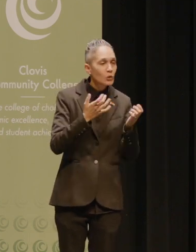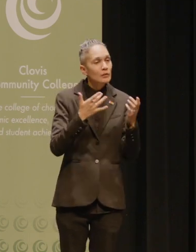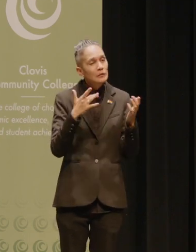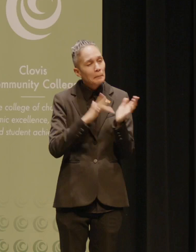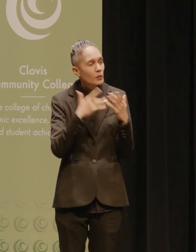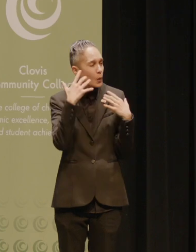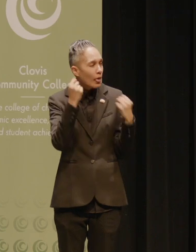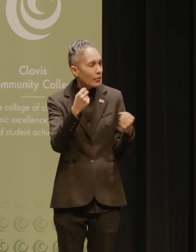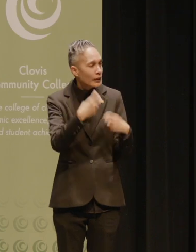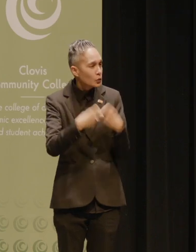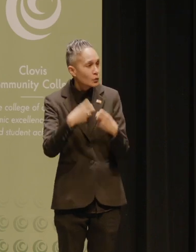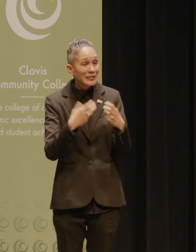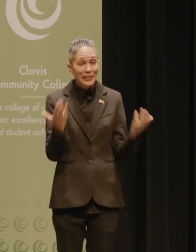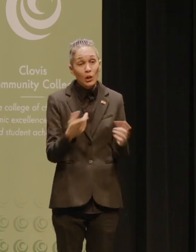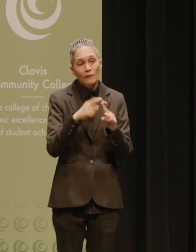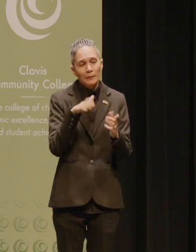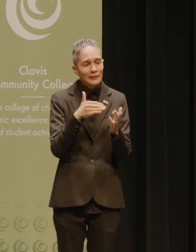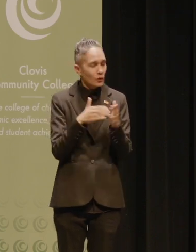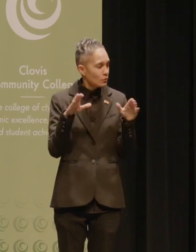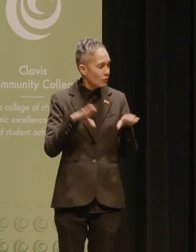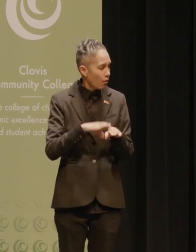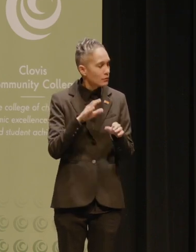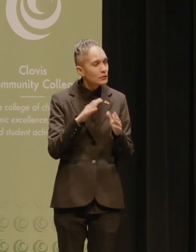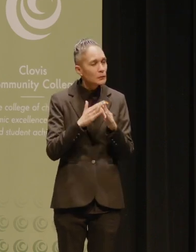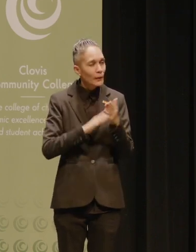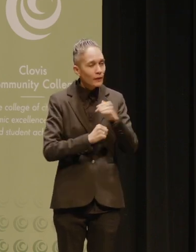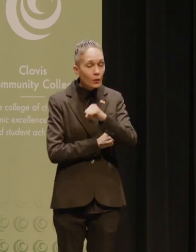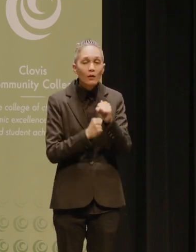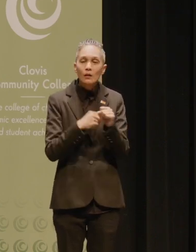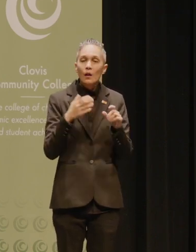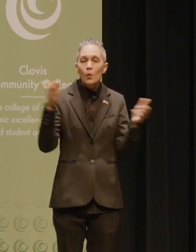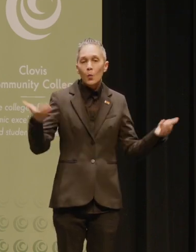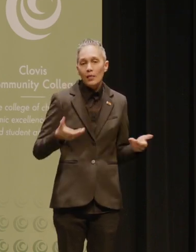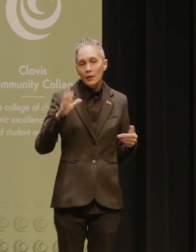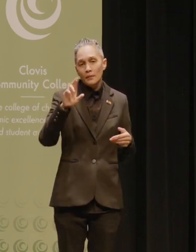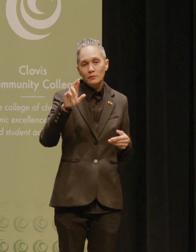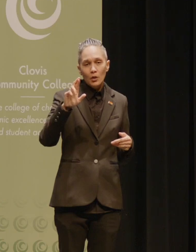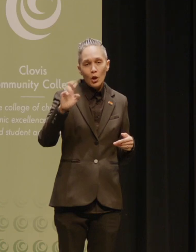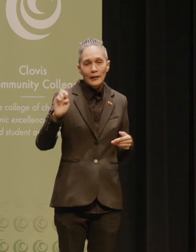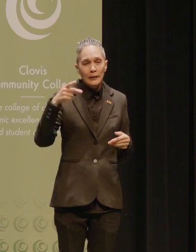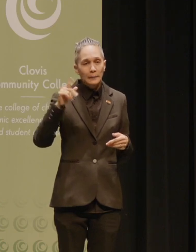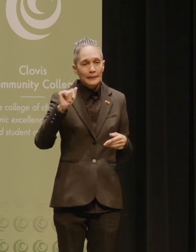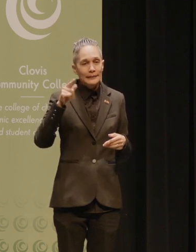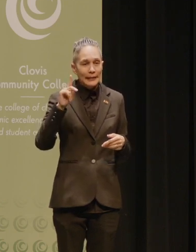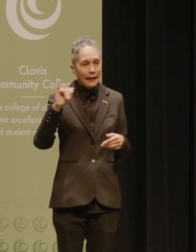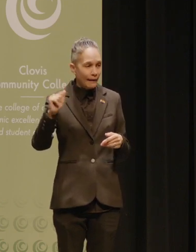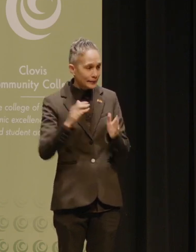the Central Valley Community Foundation, from the director of the DRIVE initiative, welcome Artie Padilla.